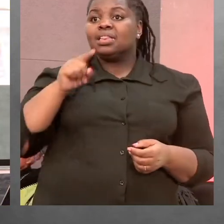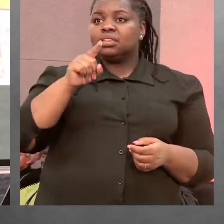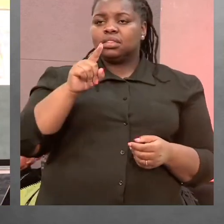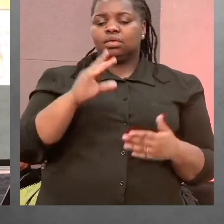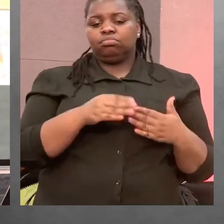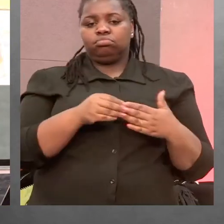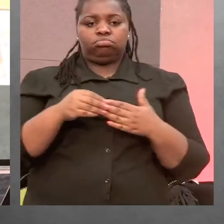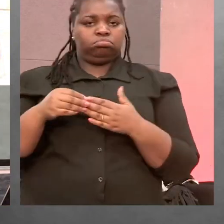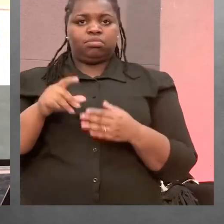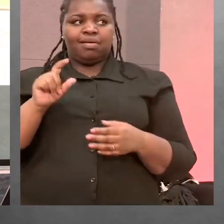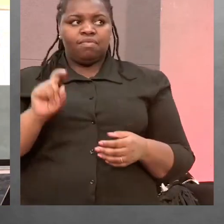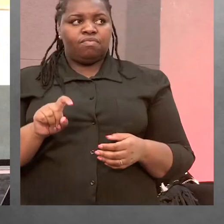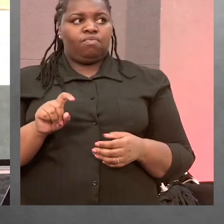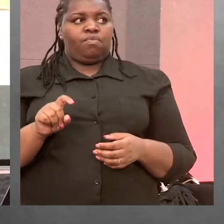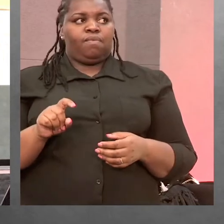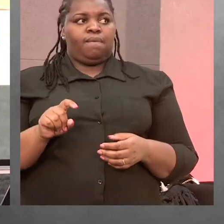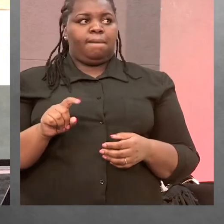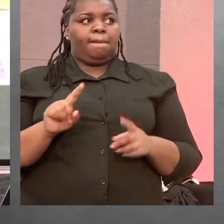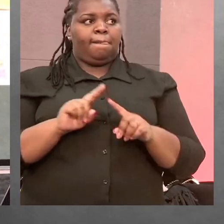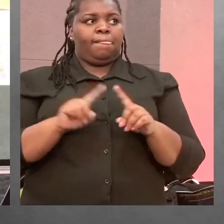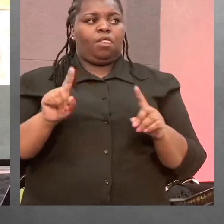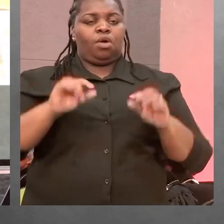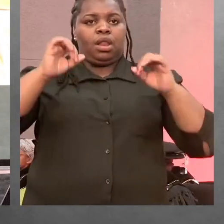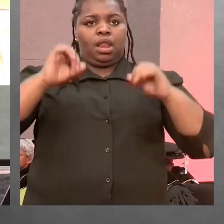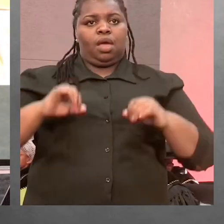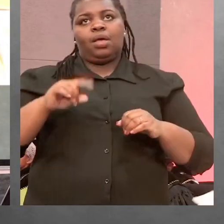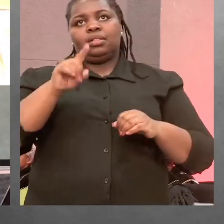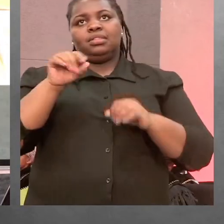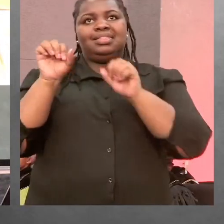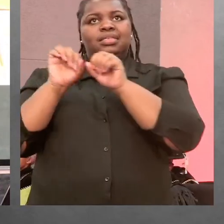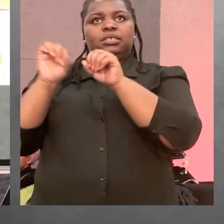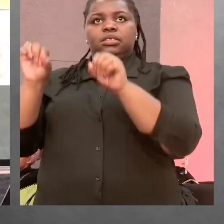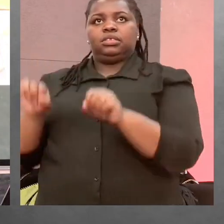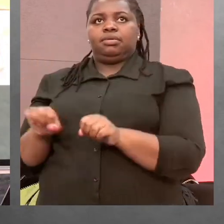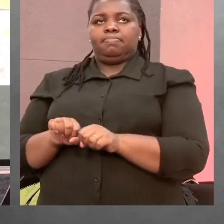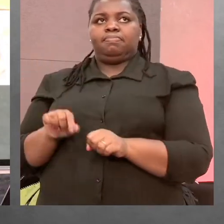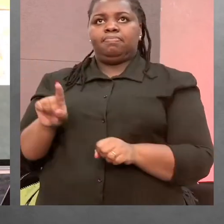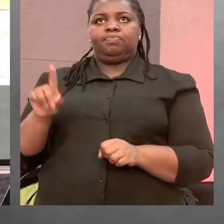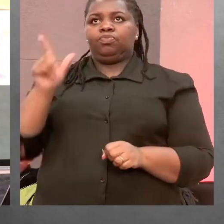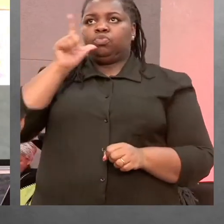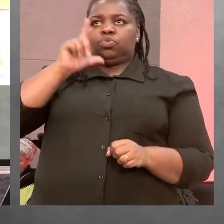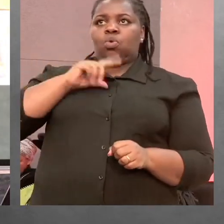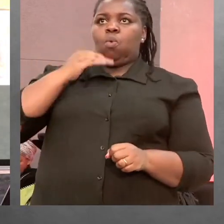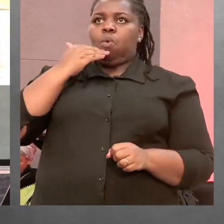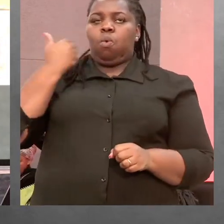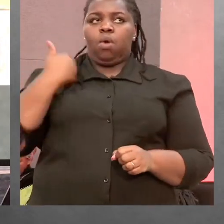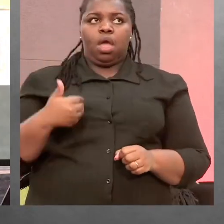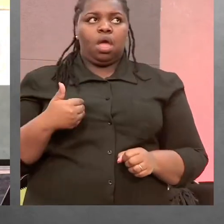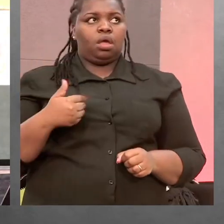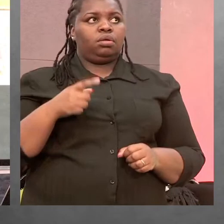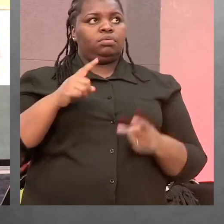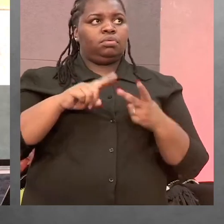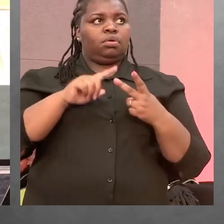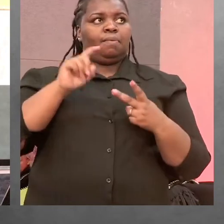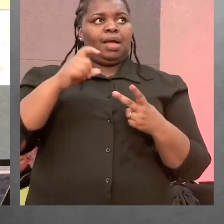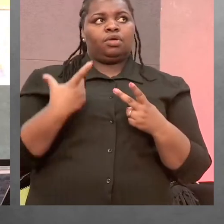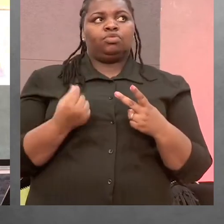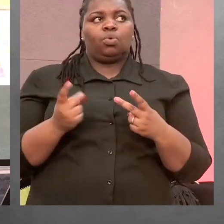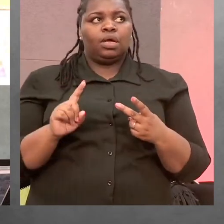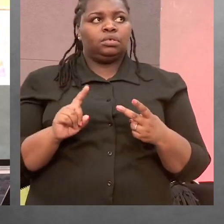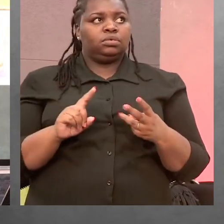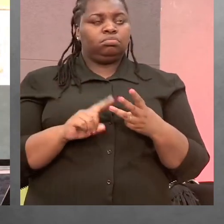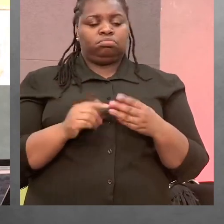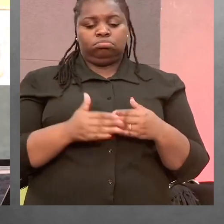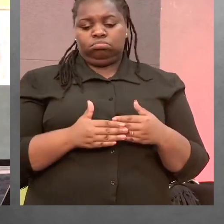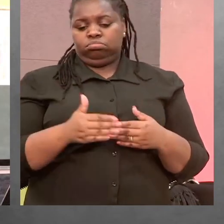driving force of not allowing a system to tell us who we are and where we belong and how